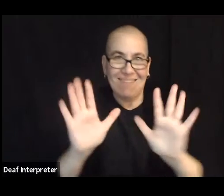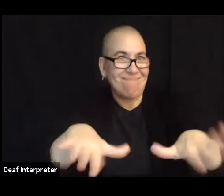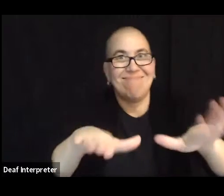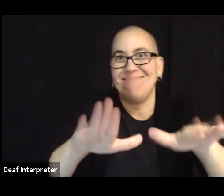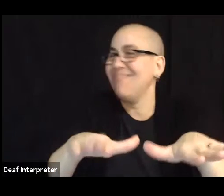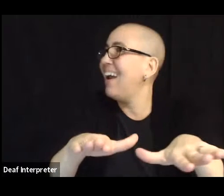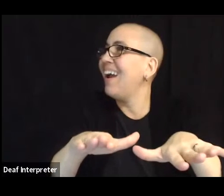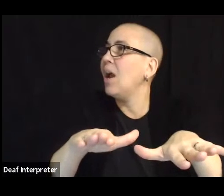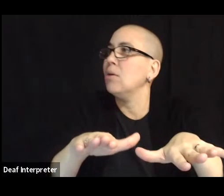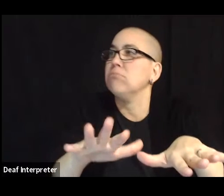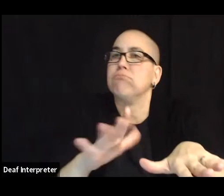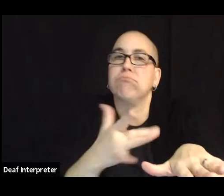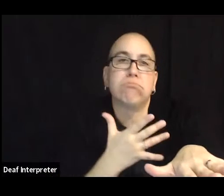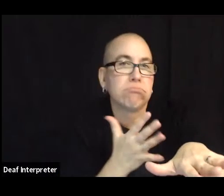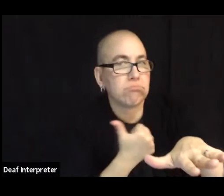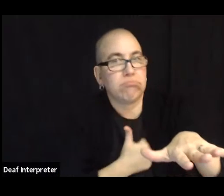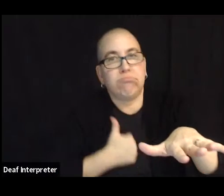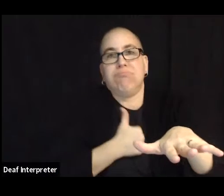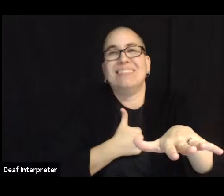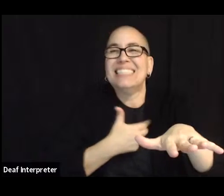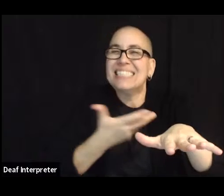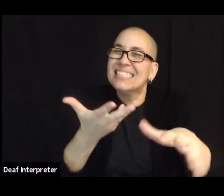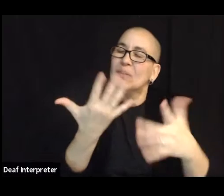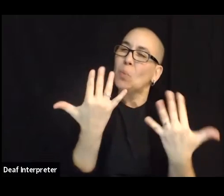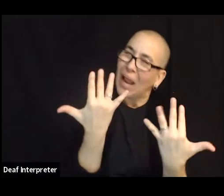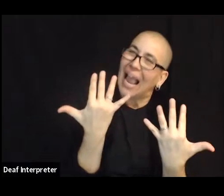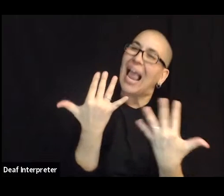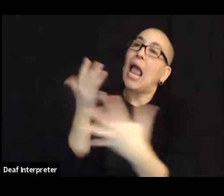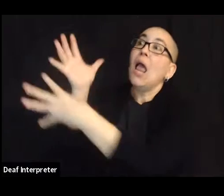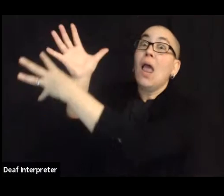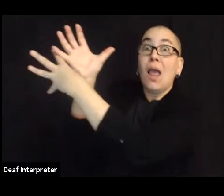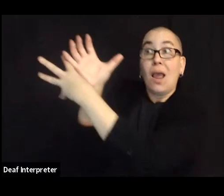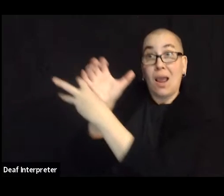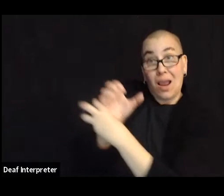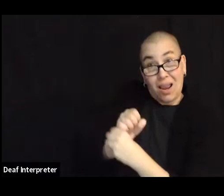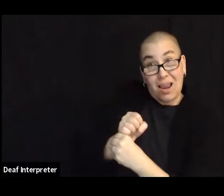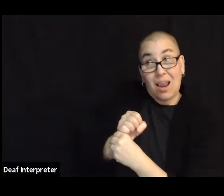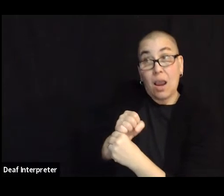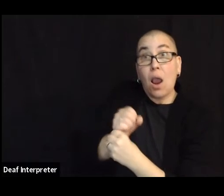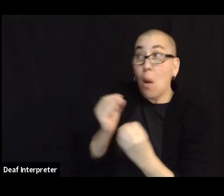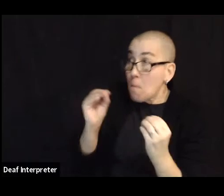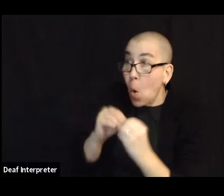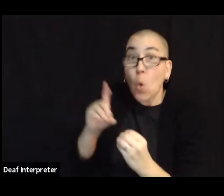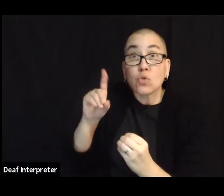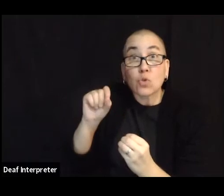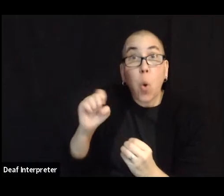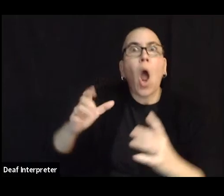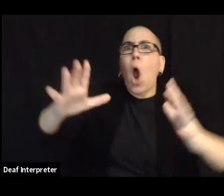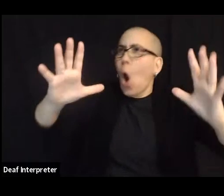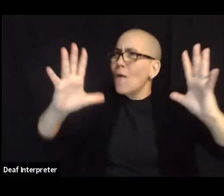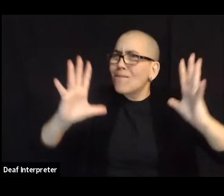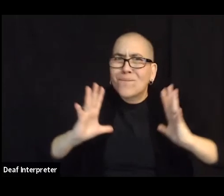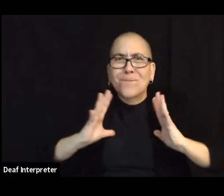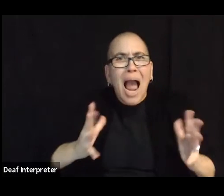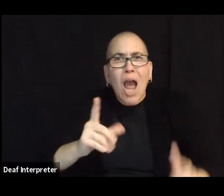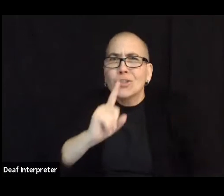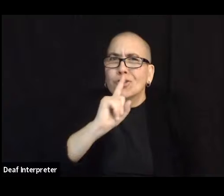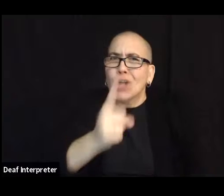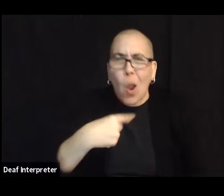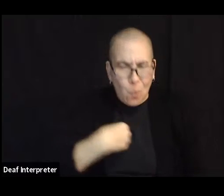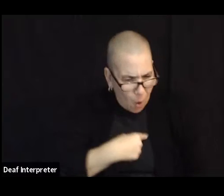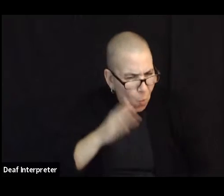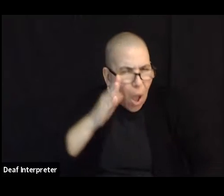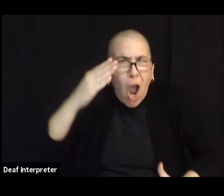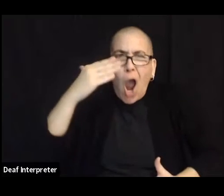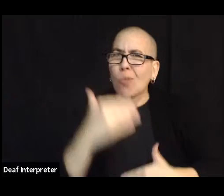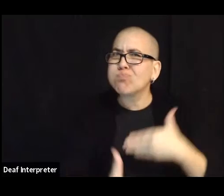with doses of vaccine to accompany that, so we don't find ourselves in a position where there are people who have an expectation